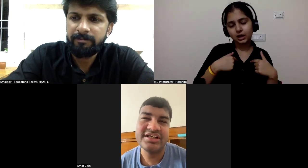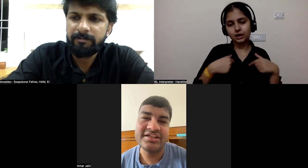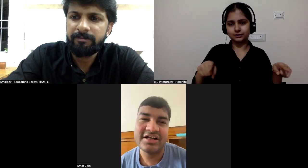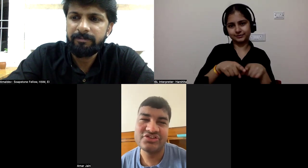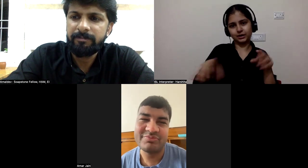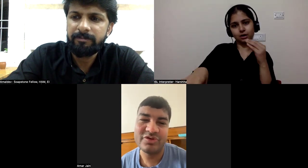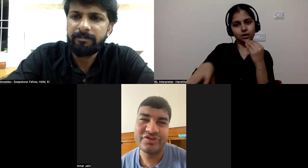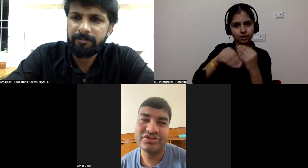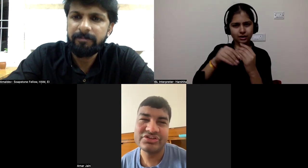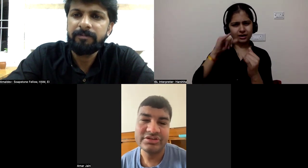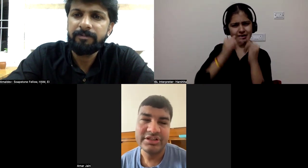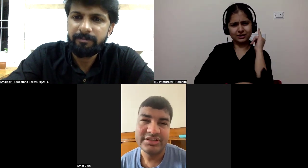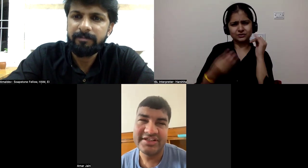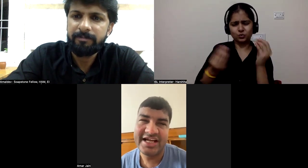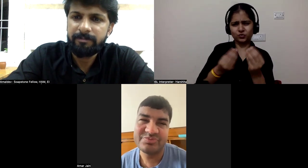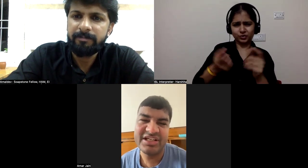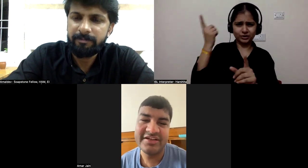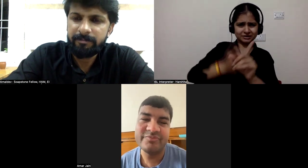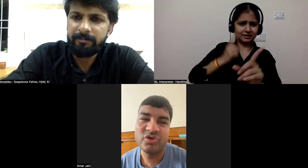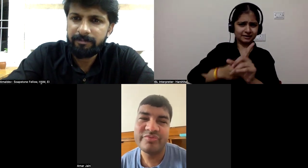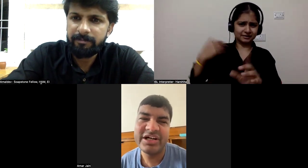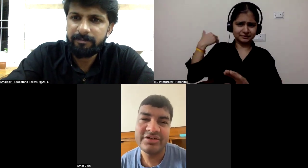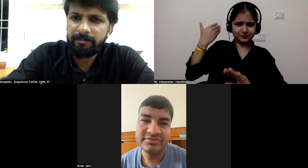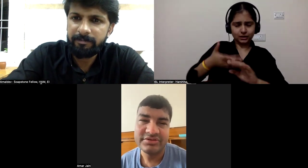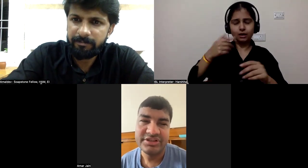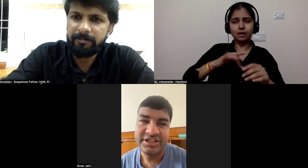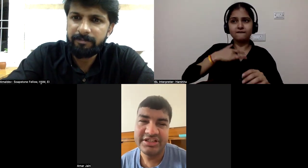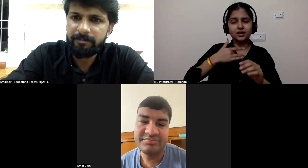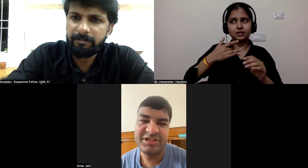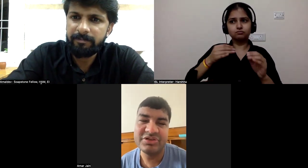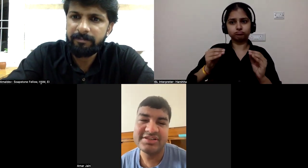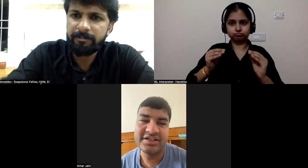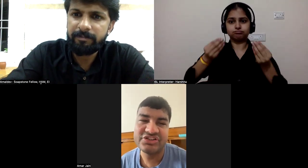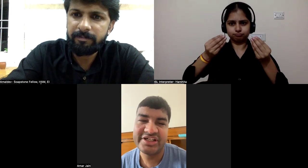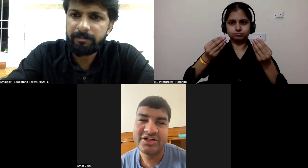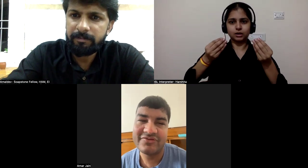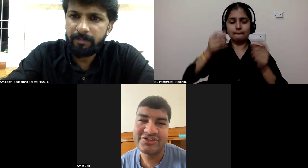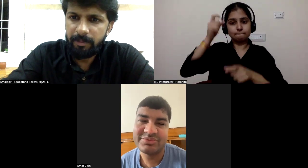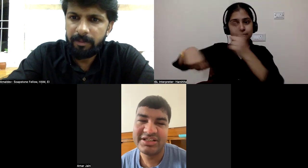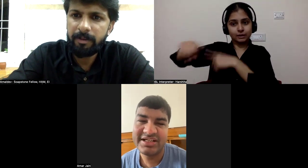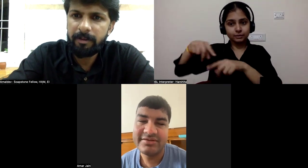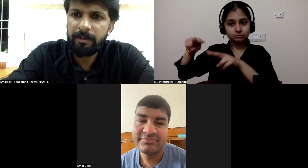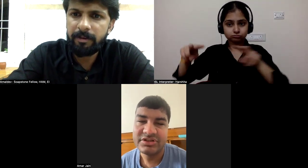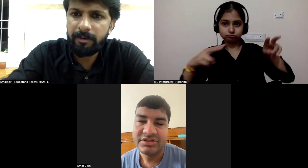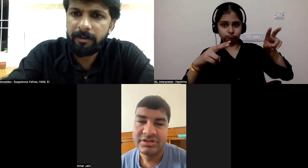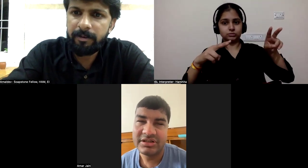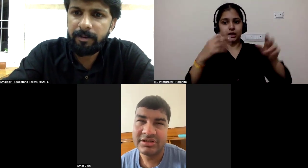say that in last couple of years there has been improvement in people's understanding of